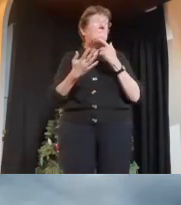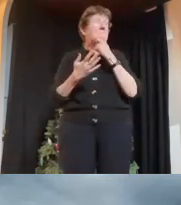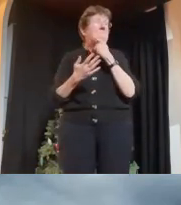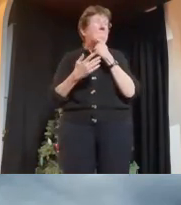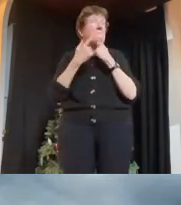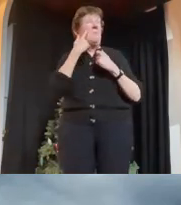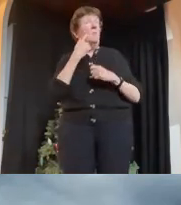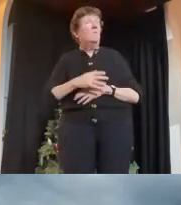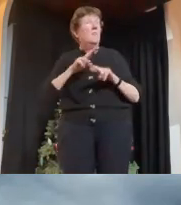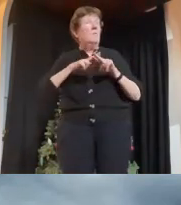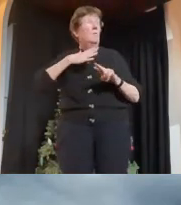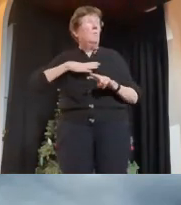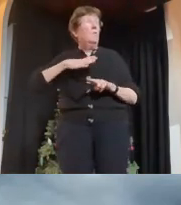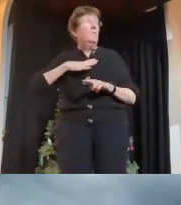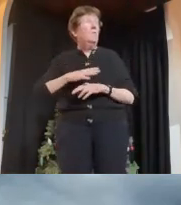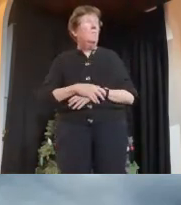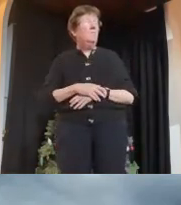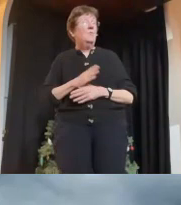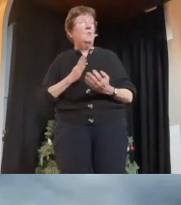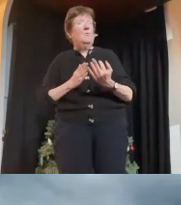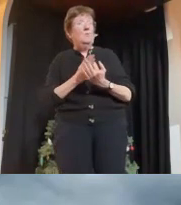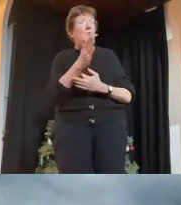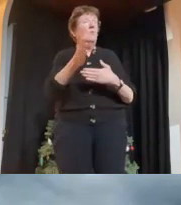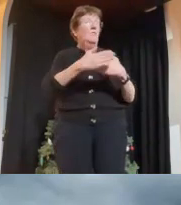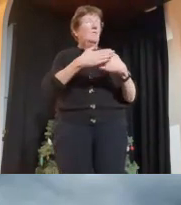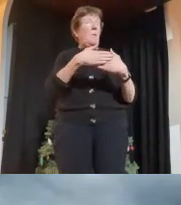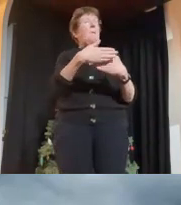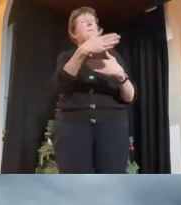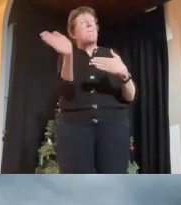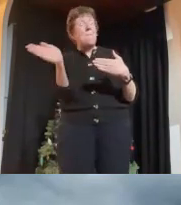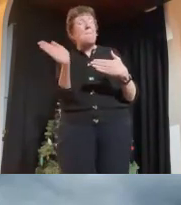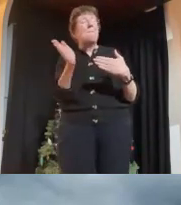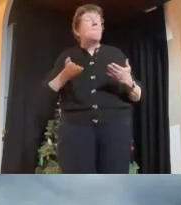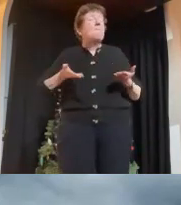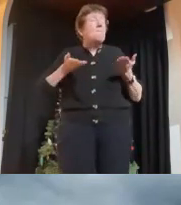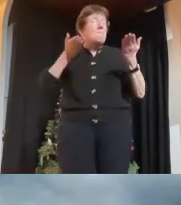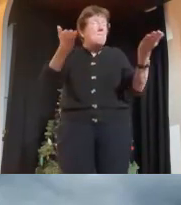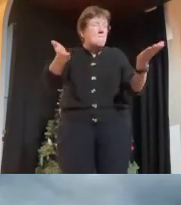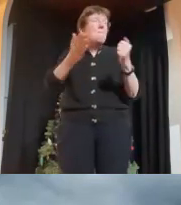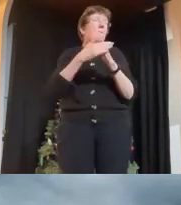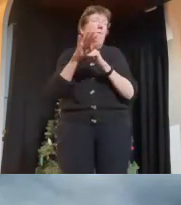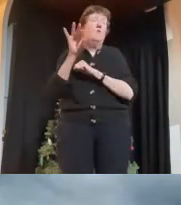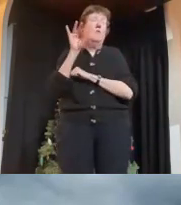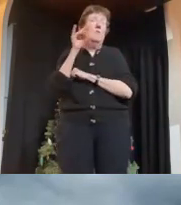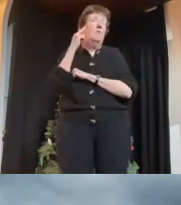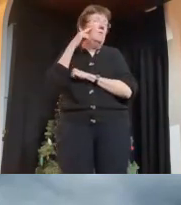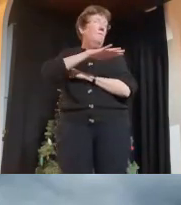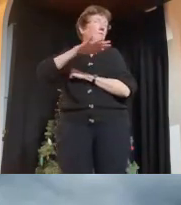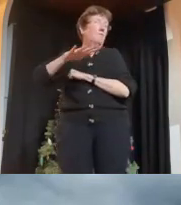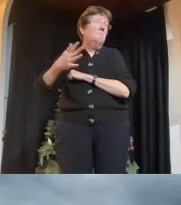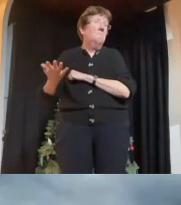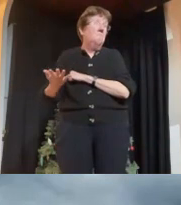And the governments of both Wales and Scotland could choose to go through that door. They can open that door and